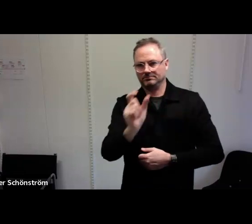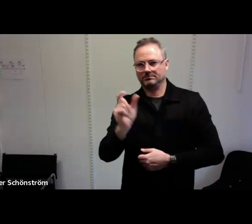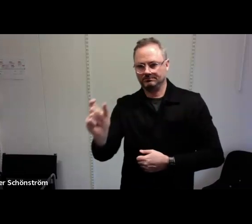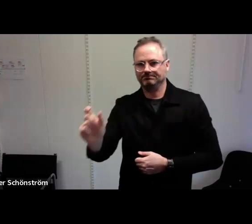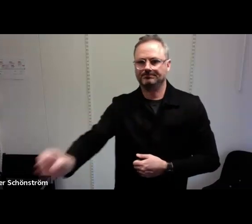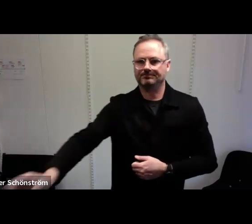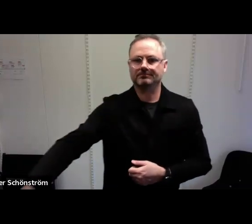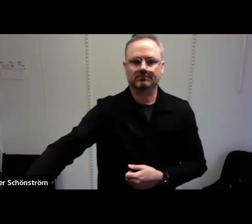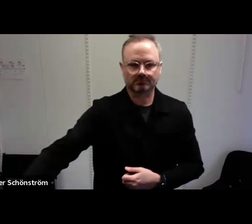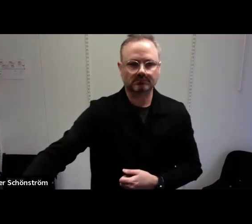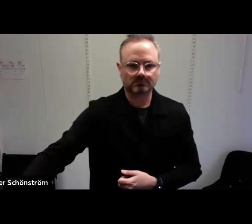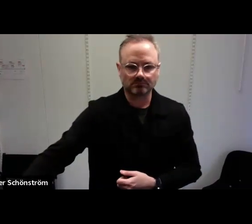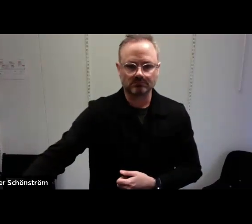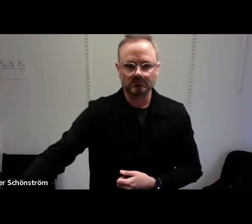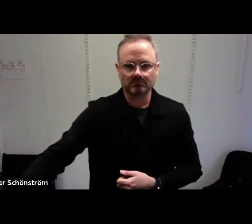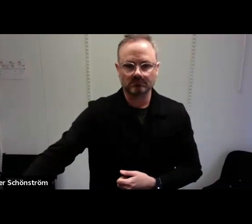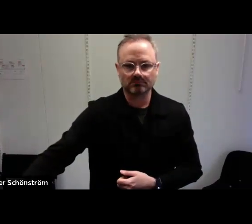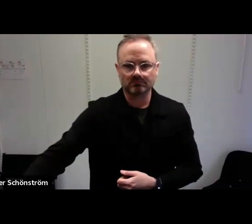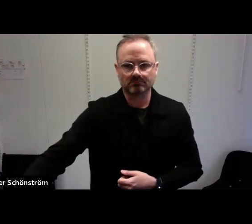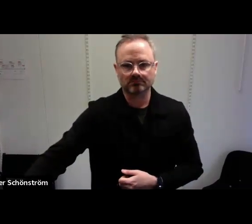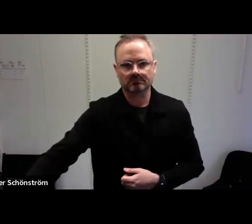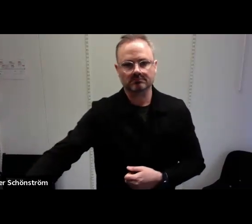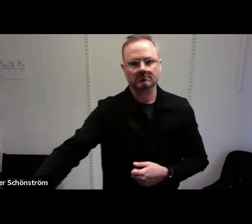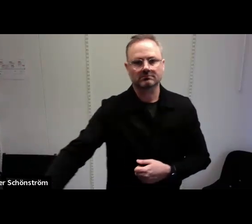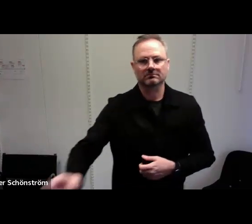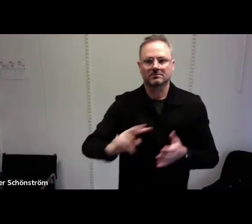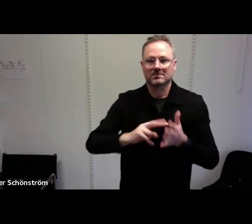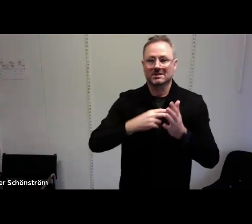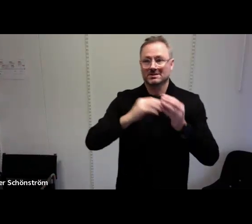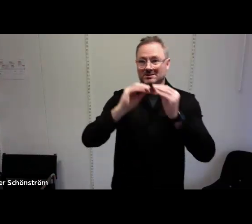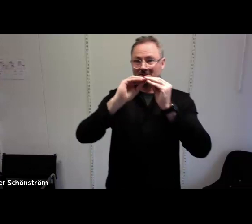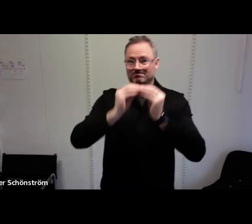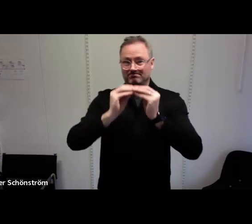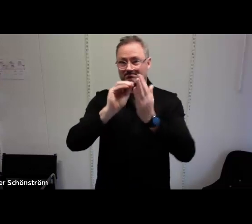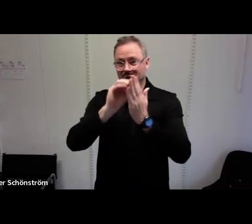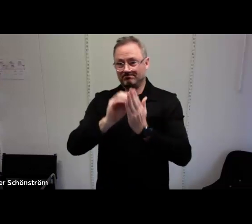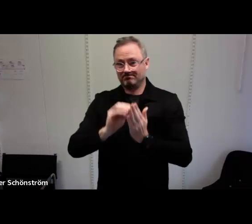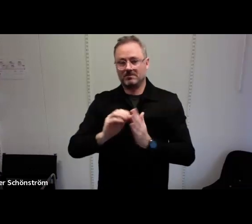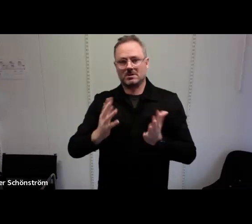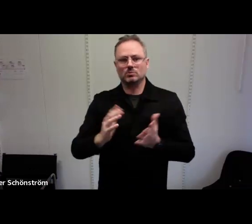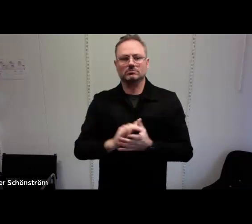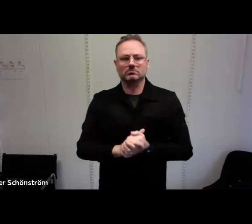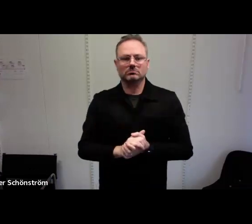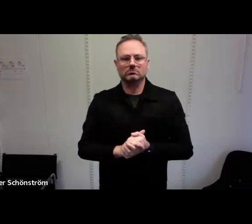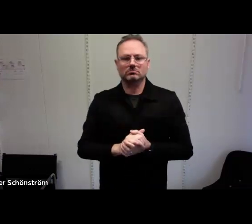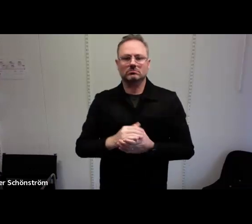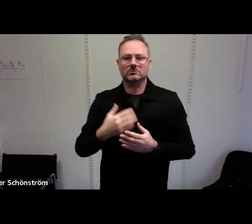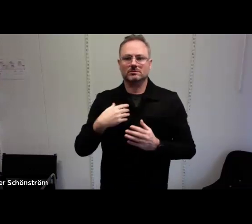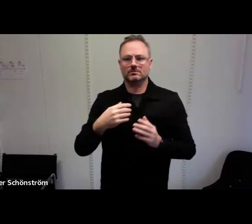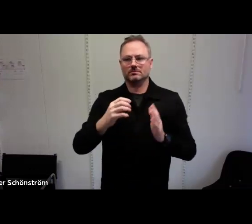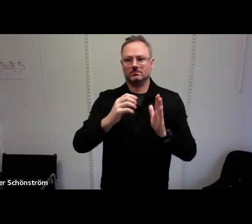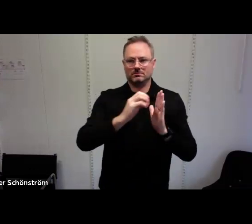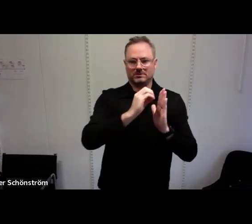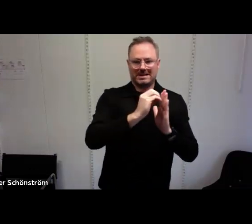And you can see that he just produced 3 signs in a row. And here's the rating scale.